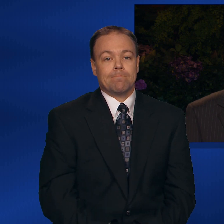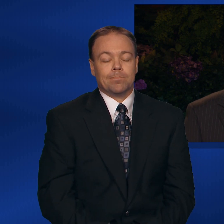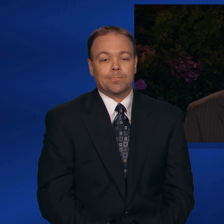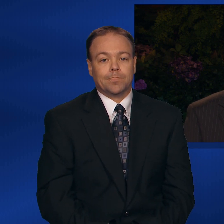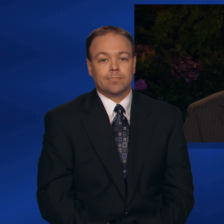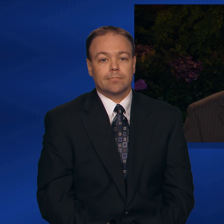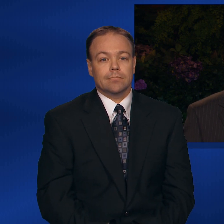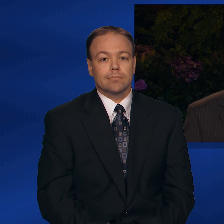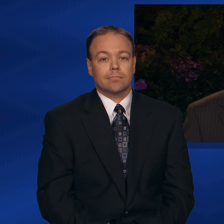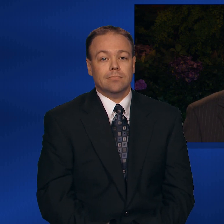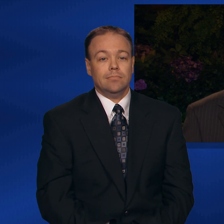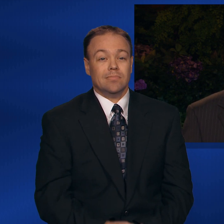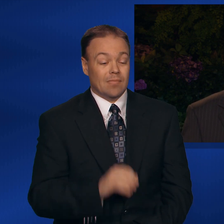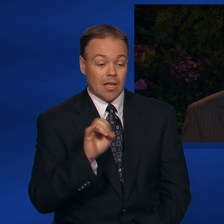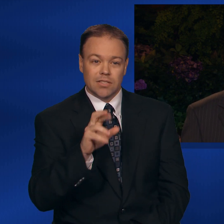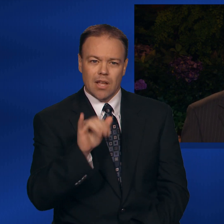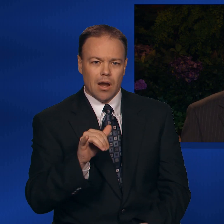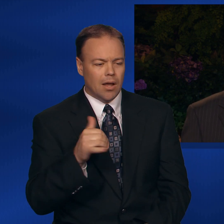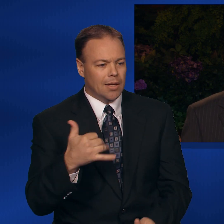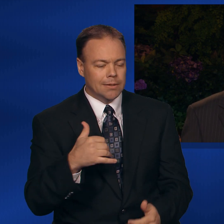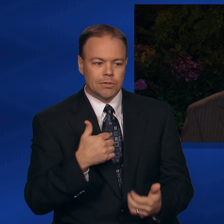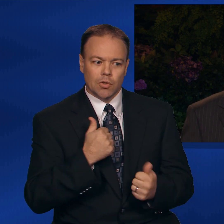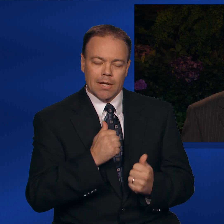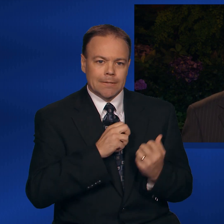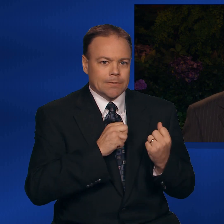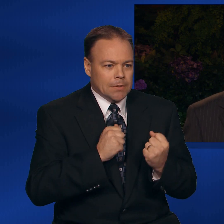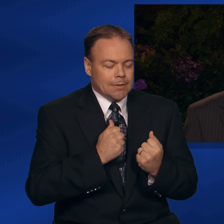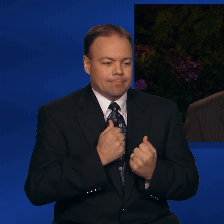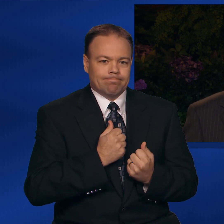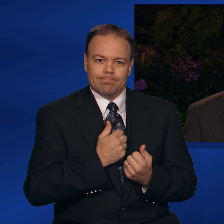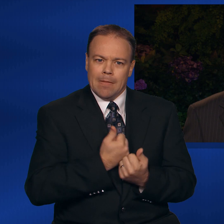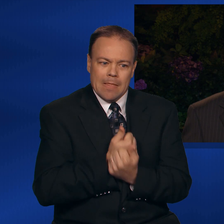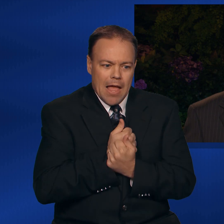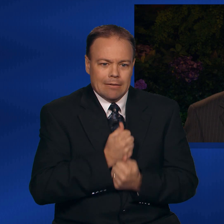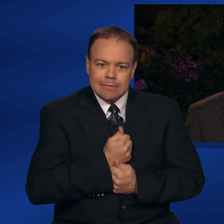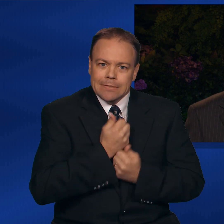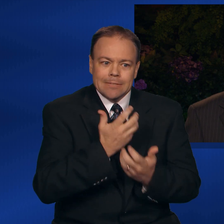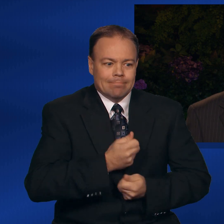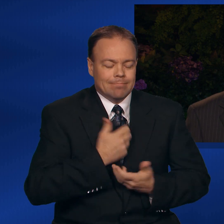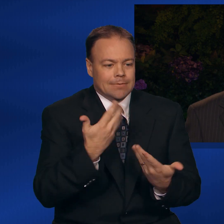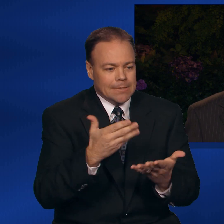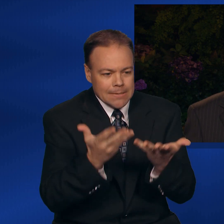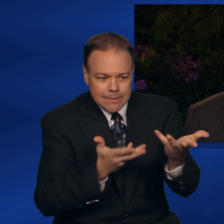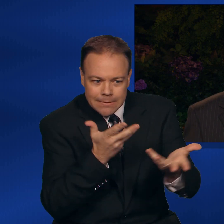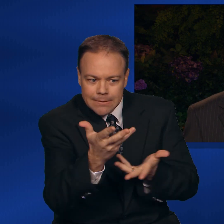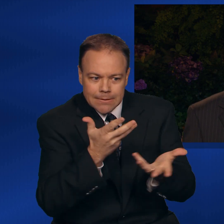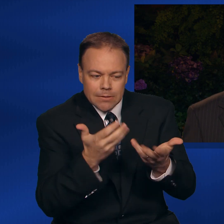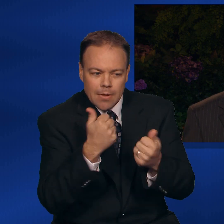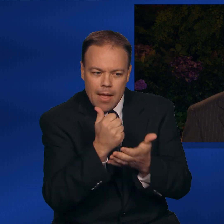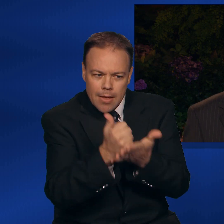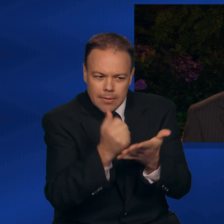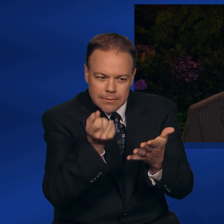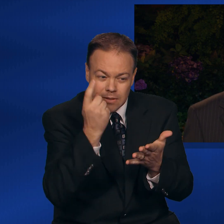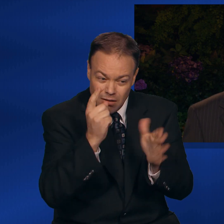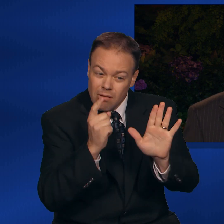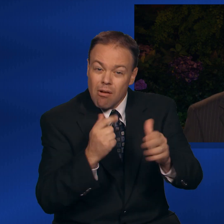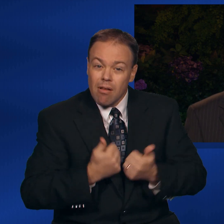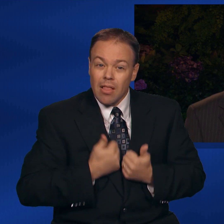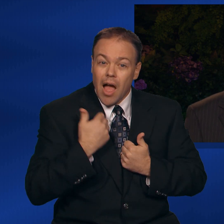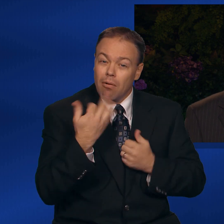With all the strength and love Jerry could muster, he tried to help her understand that her life had